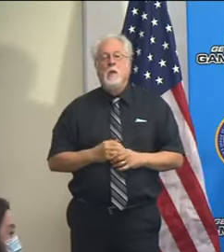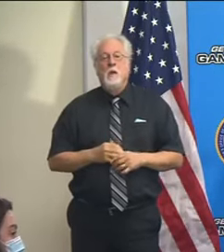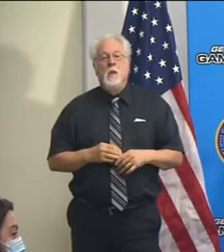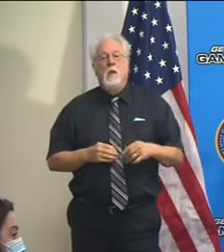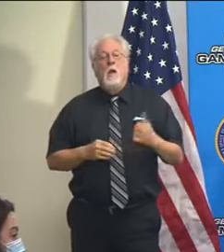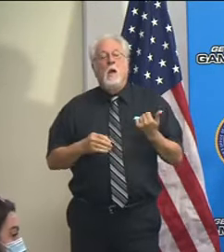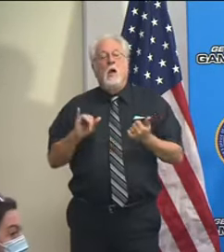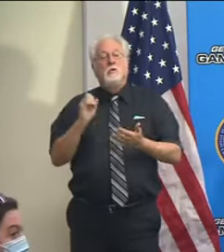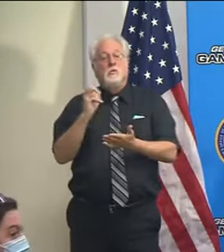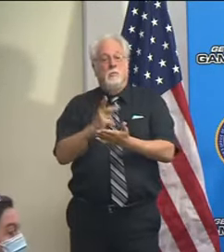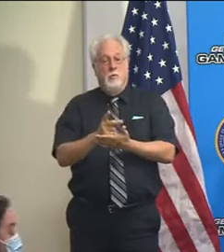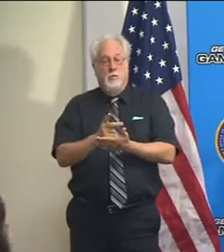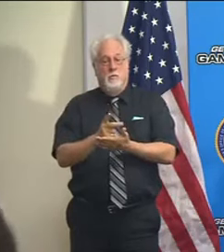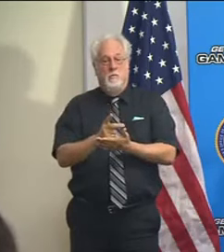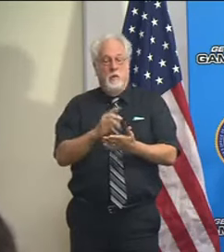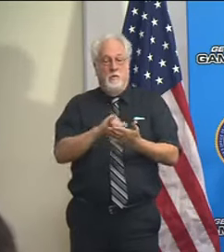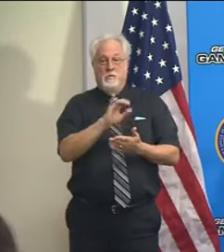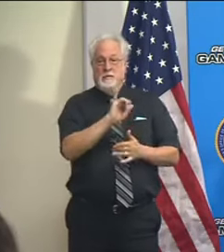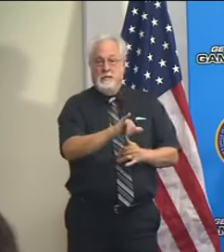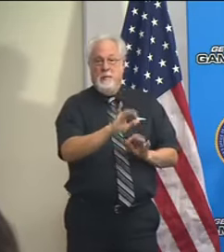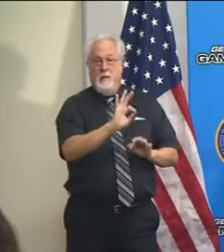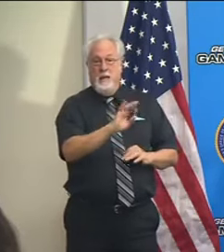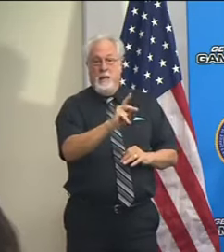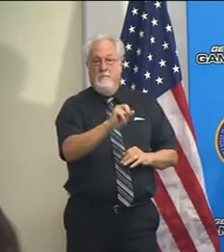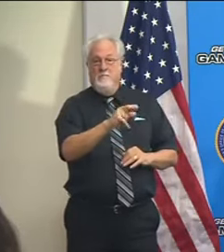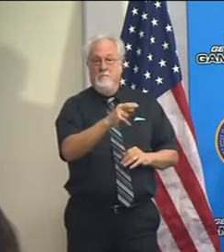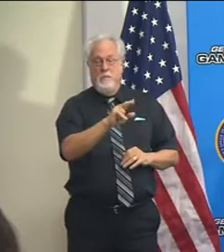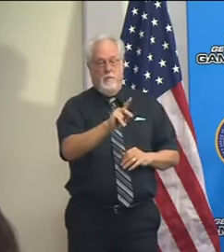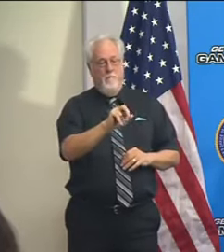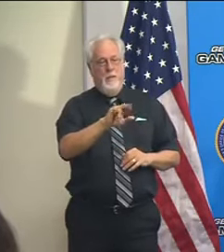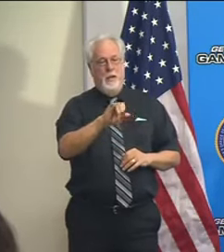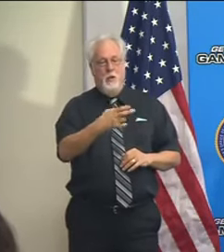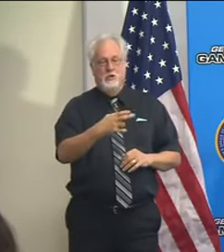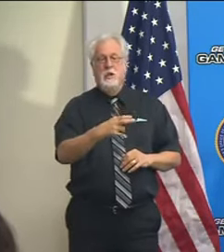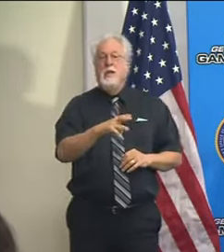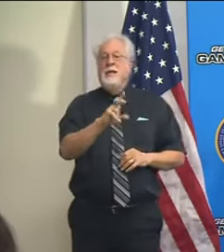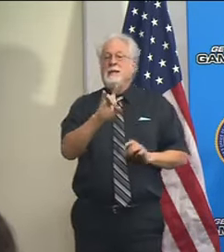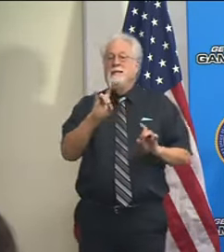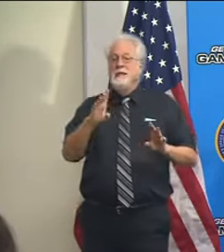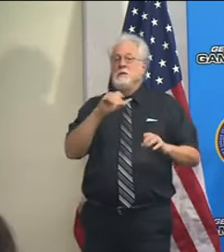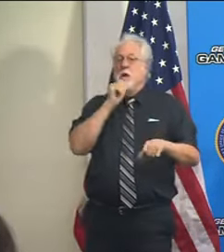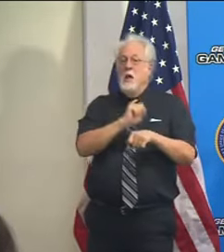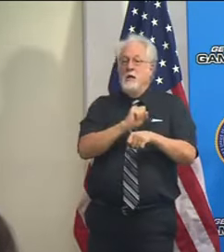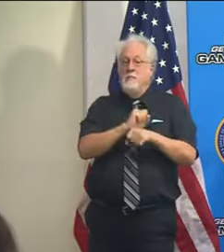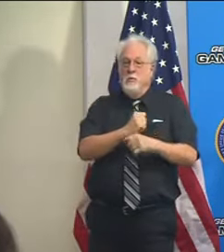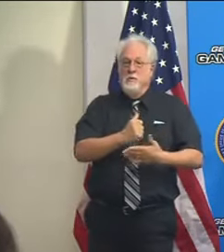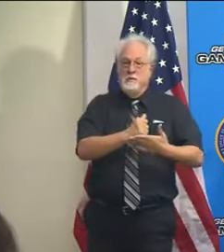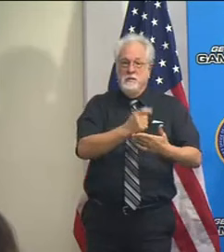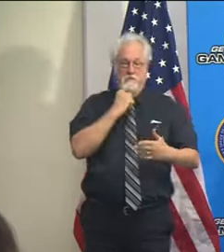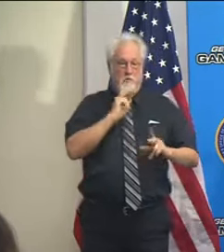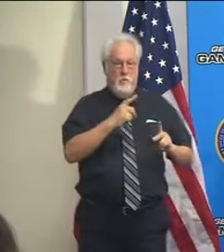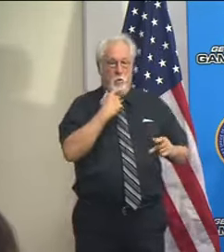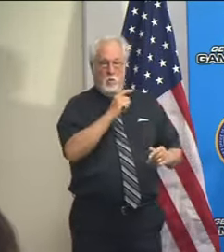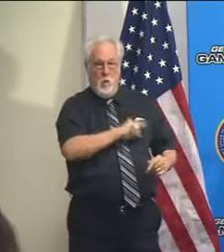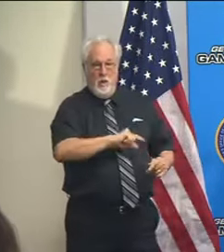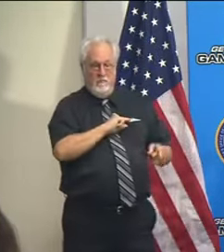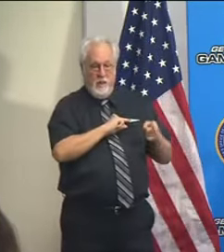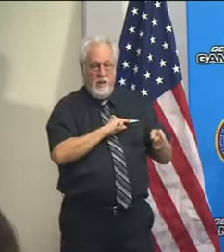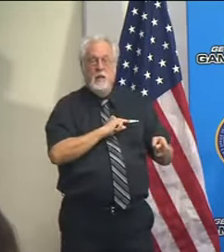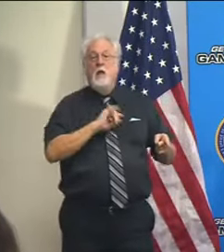Also approved in those same 9 parishes is disaster unemployment assistance for eligible individuals. And